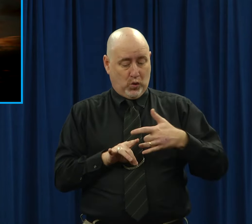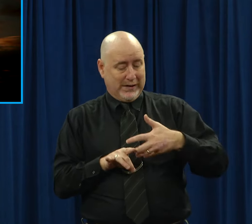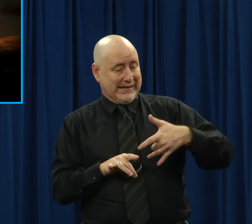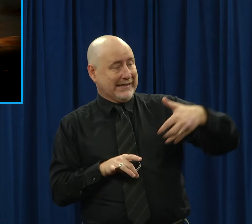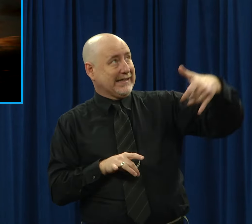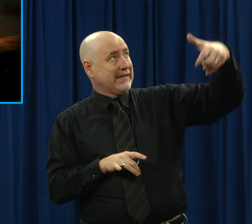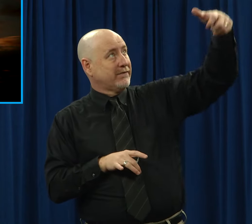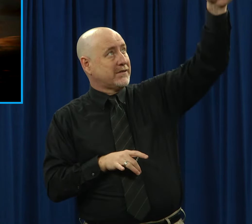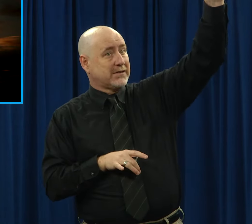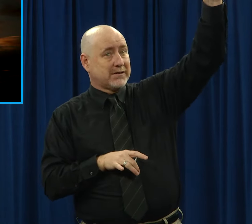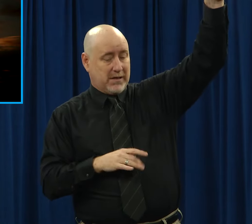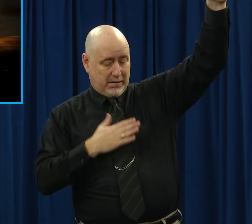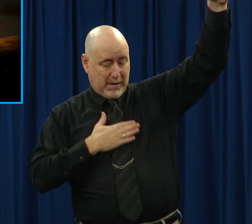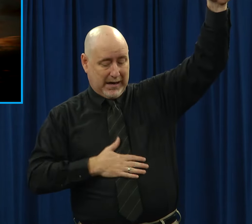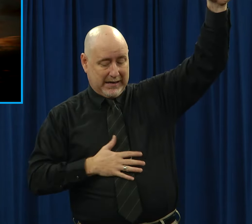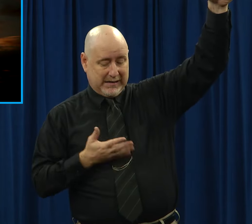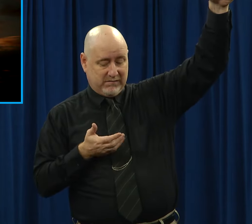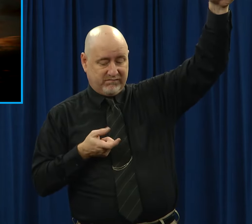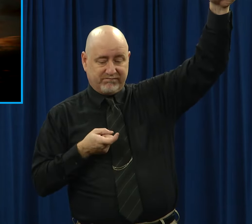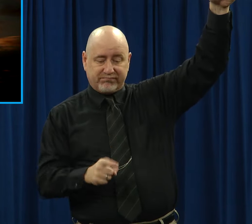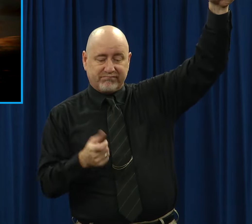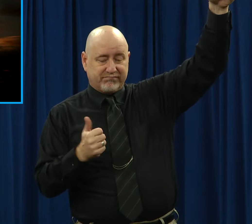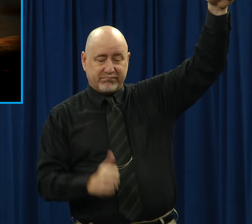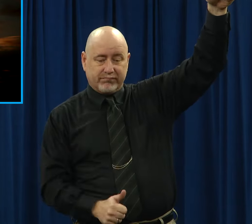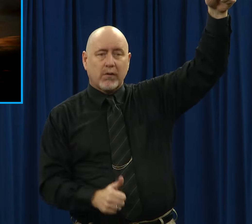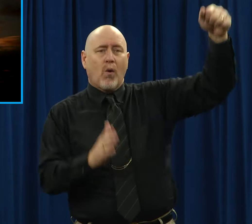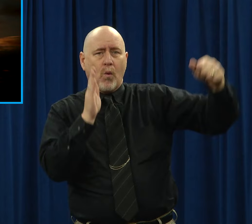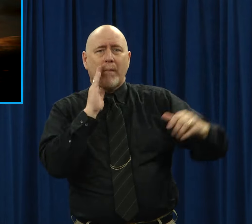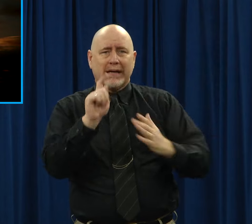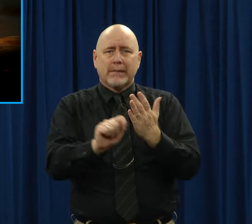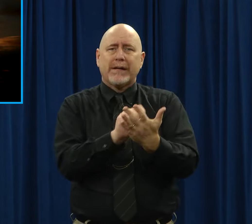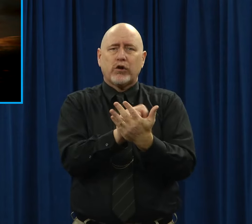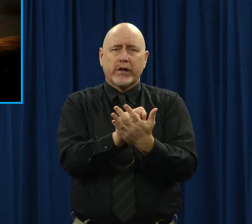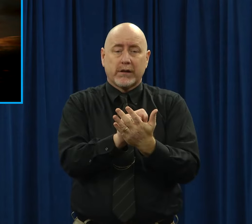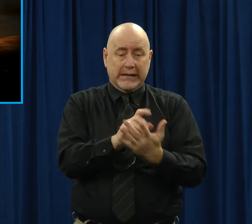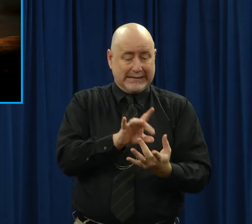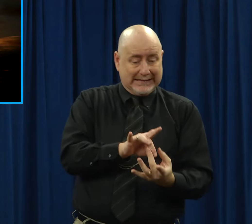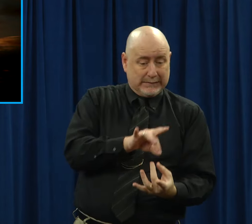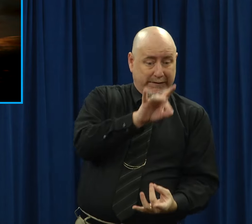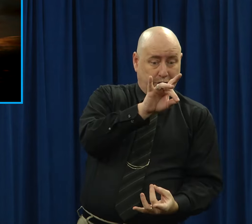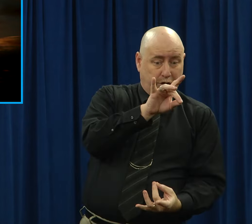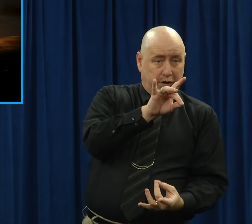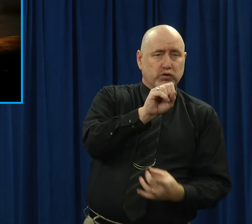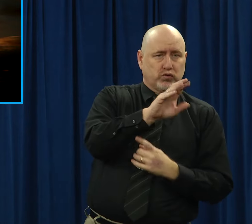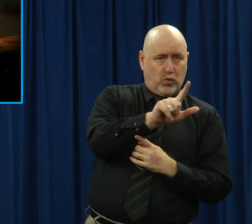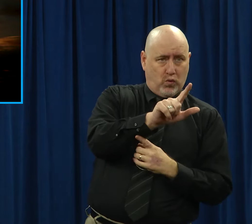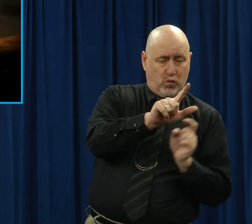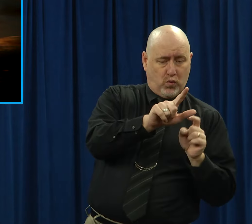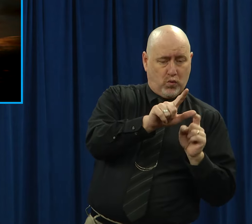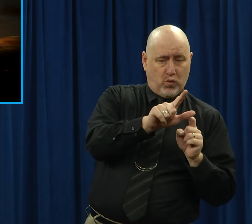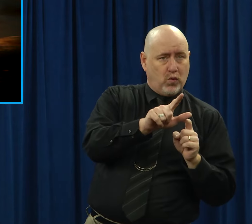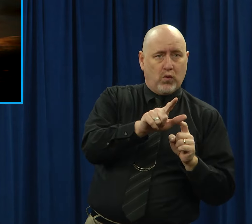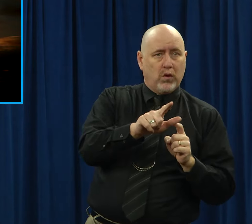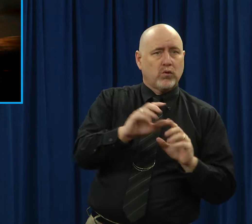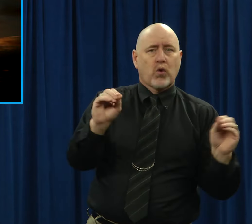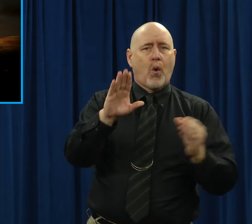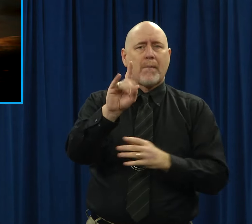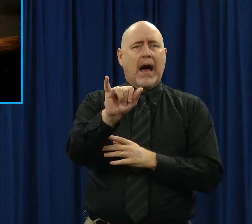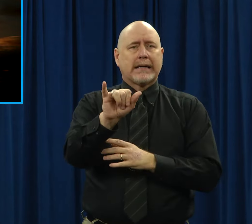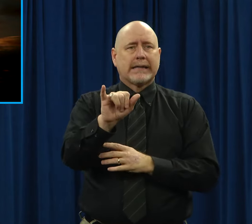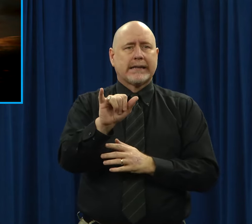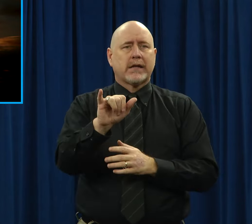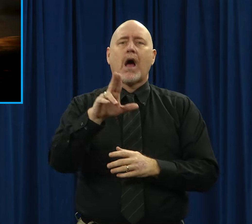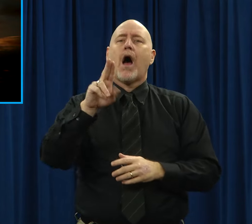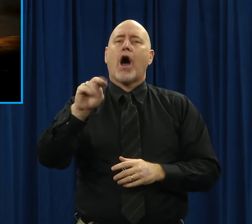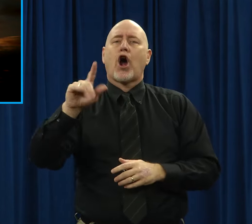soul leaves the physical corruptible body. You see, there will be a period when the spirit or the soul will not